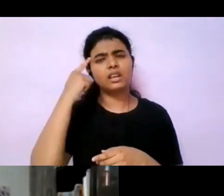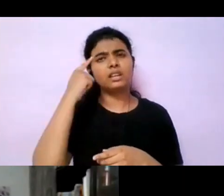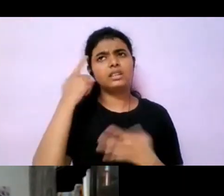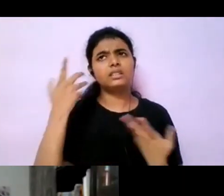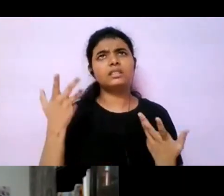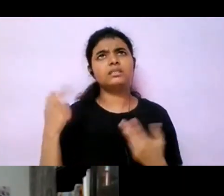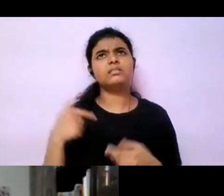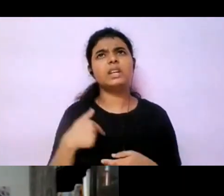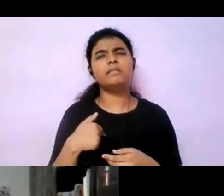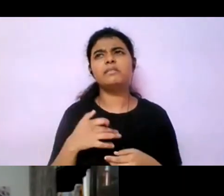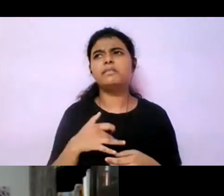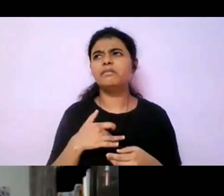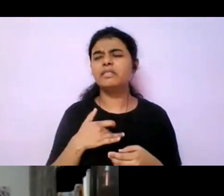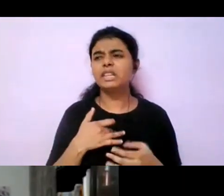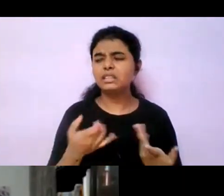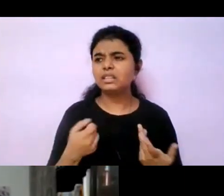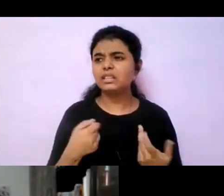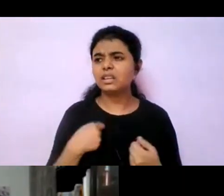never really